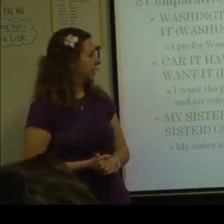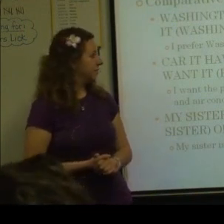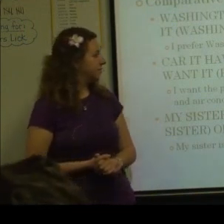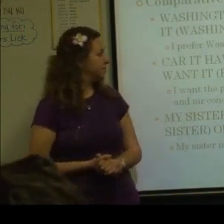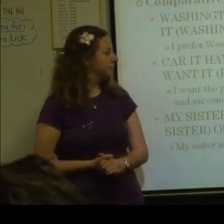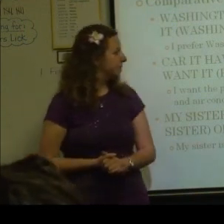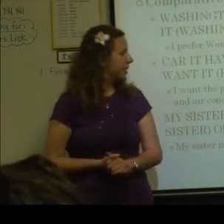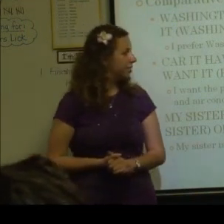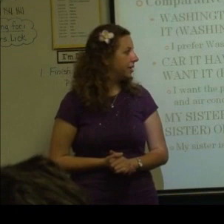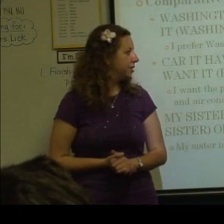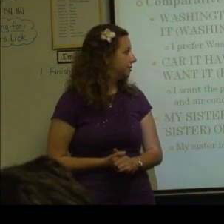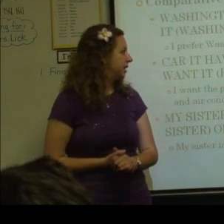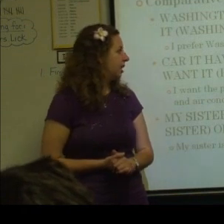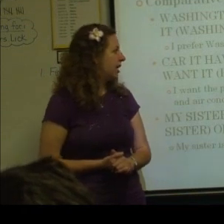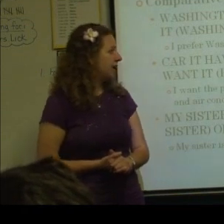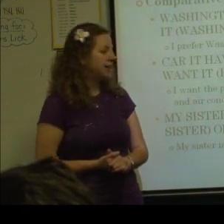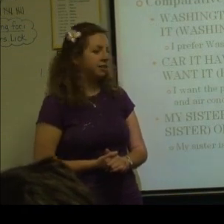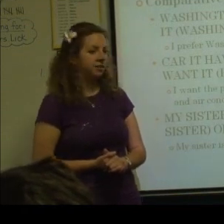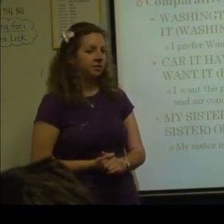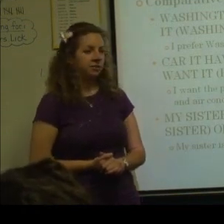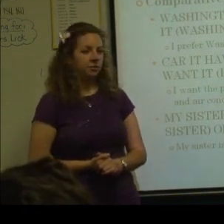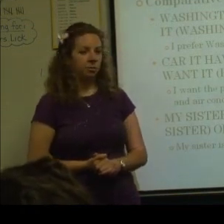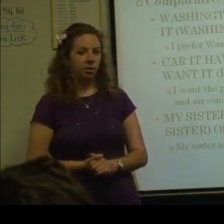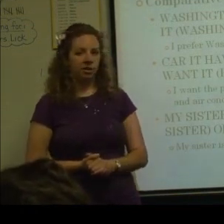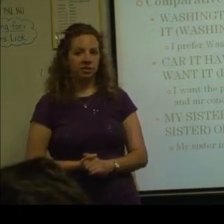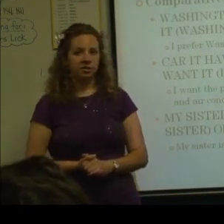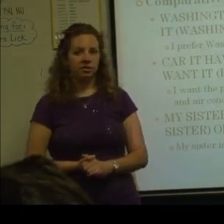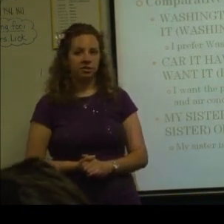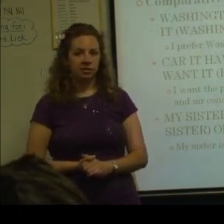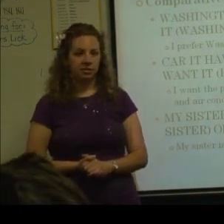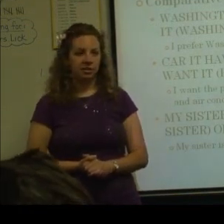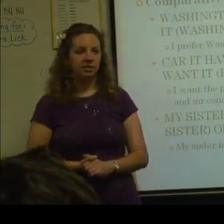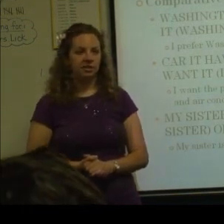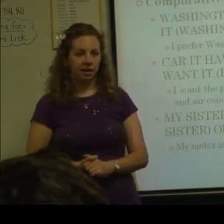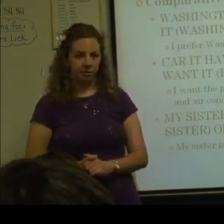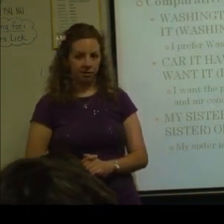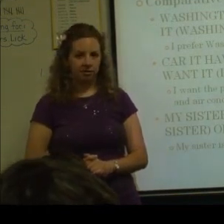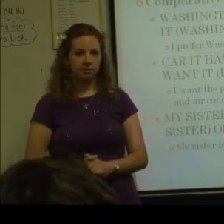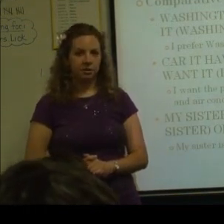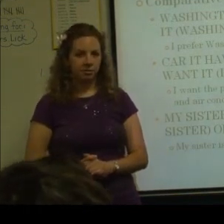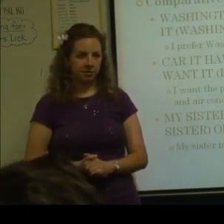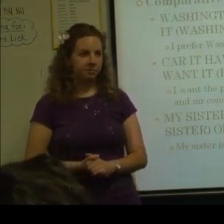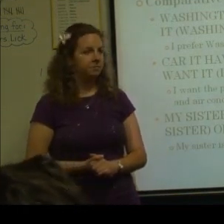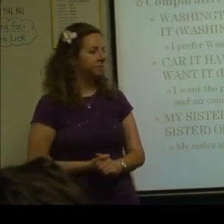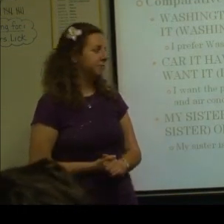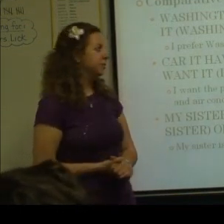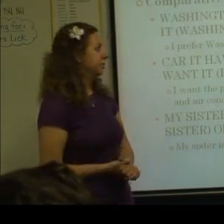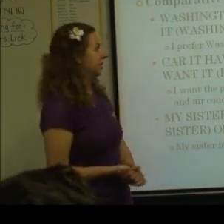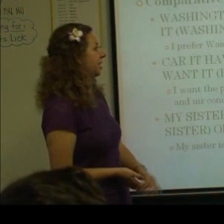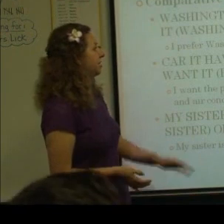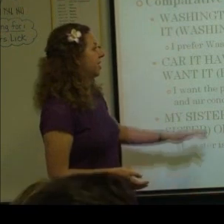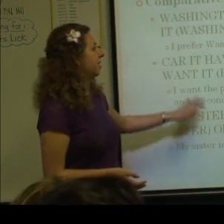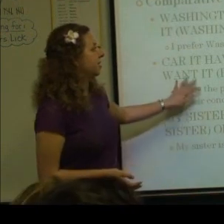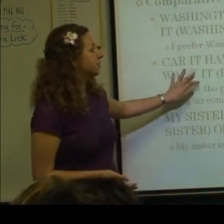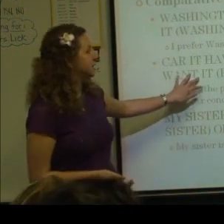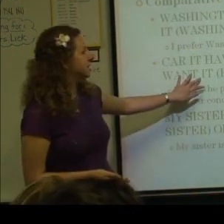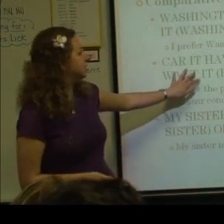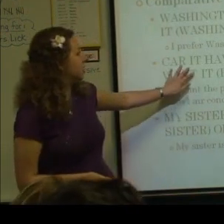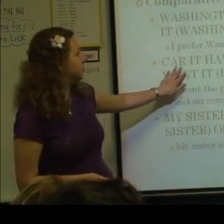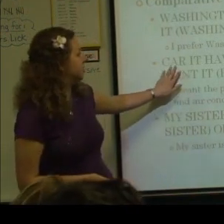Okay, and then say I want that one, the plane one. Okay, now I want to see it topicalized.